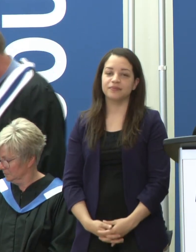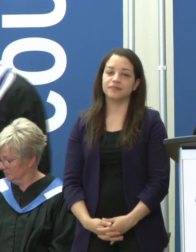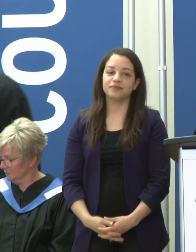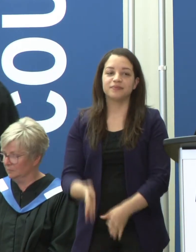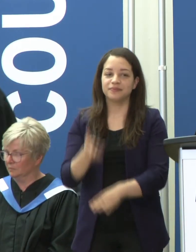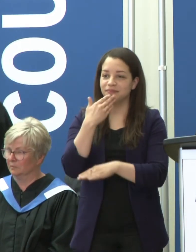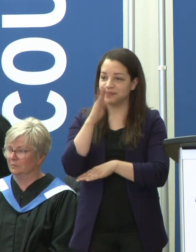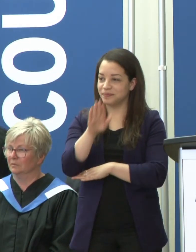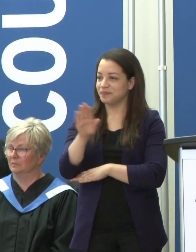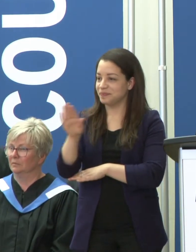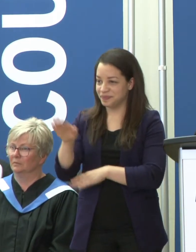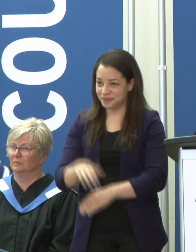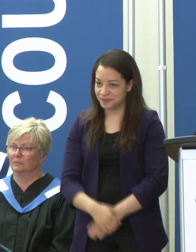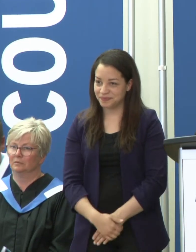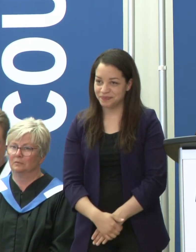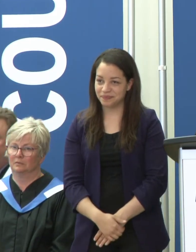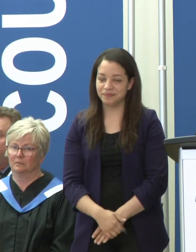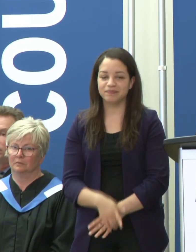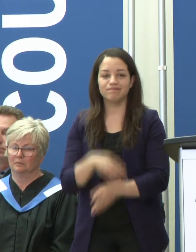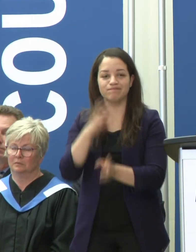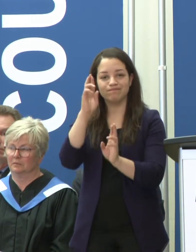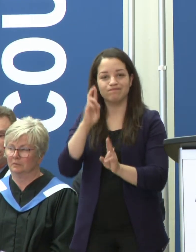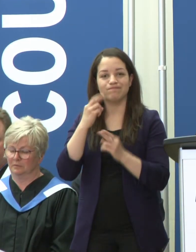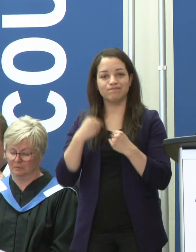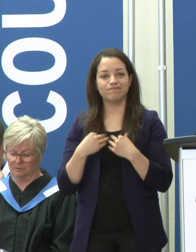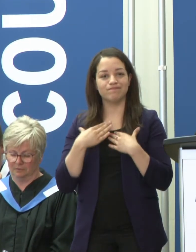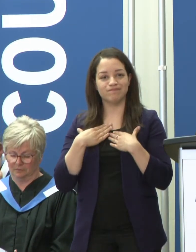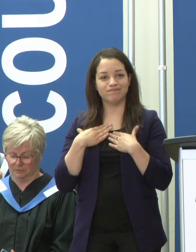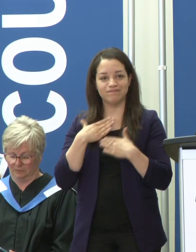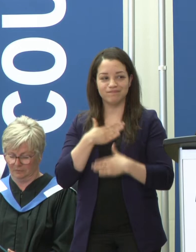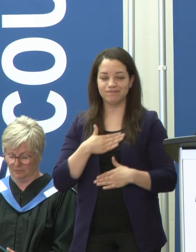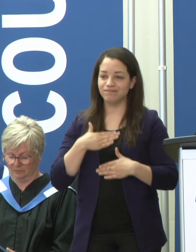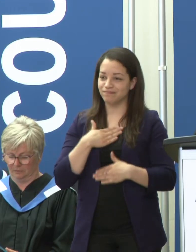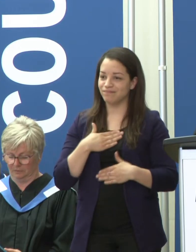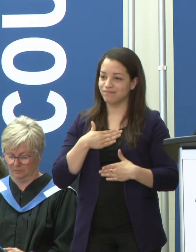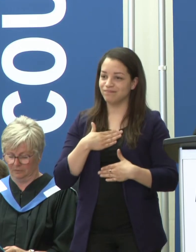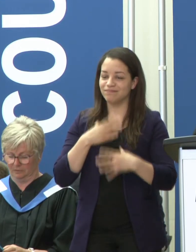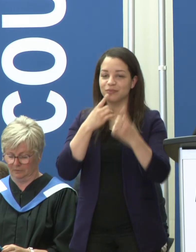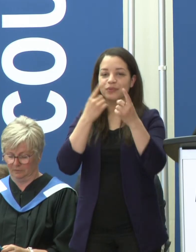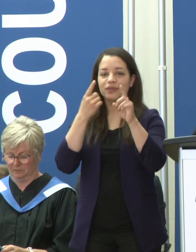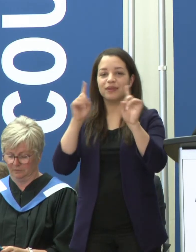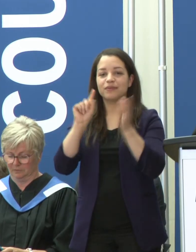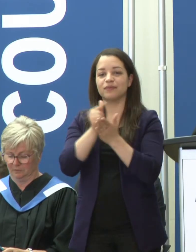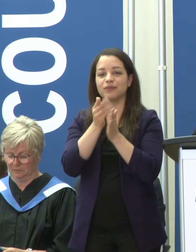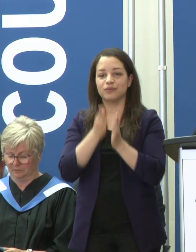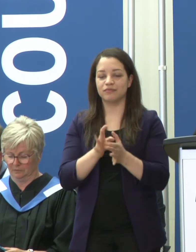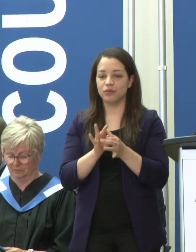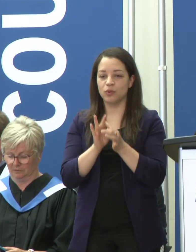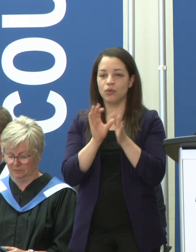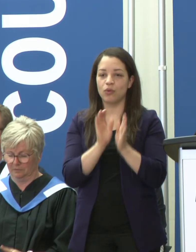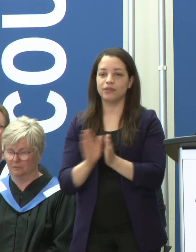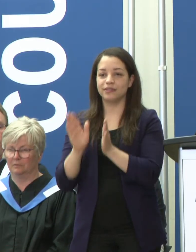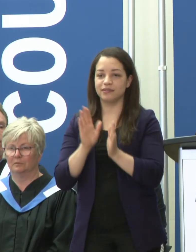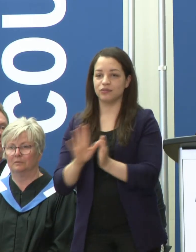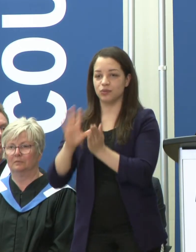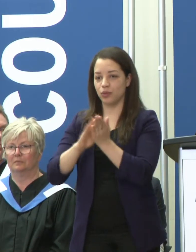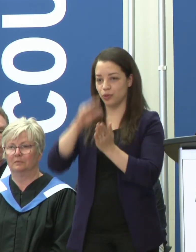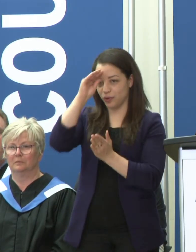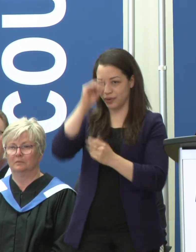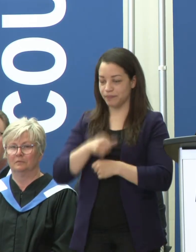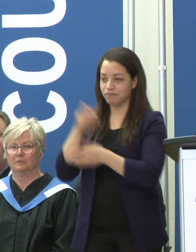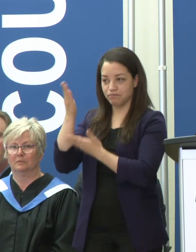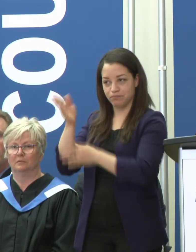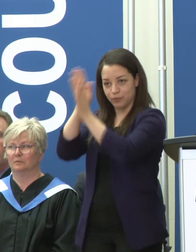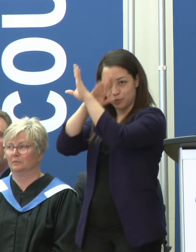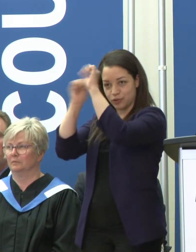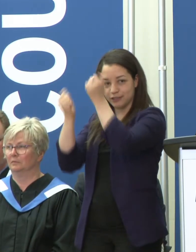Good afternoon, everyone. I am honored to have the pleasure of announcing this year's graduate from Organizational Learning. Mr. President,